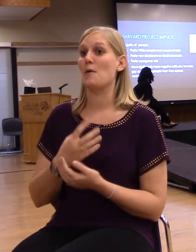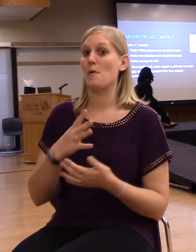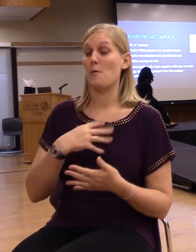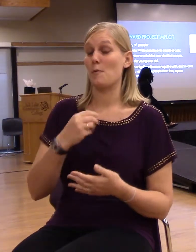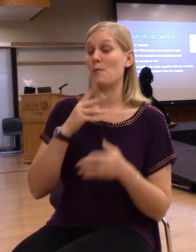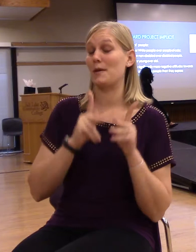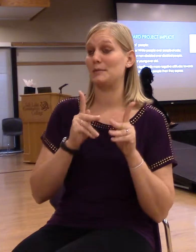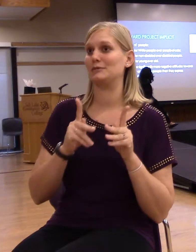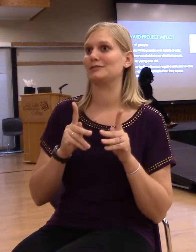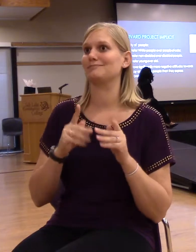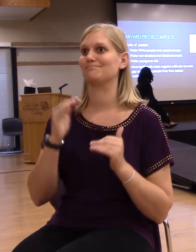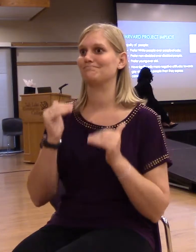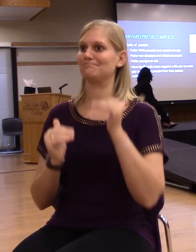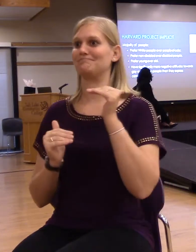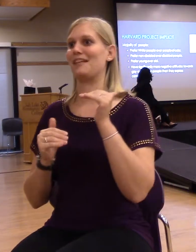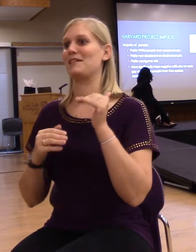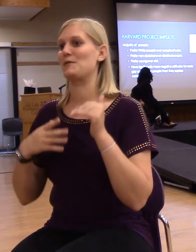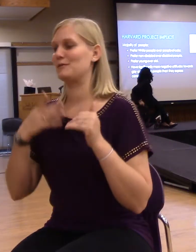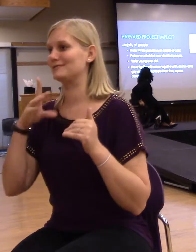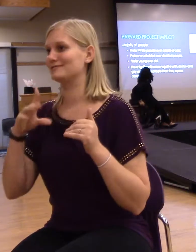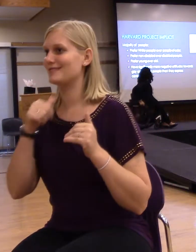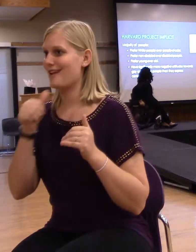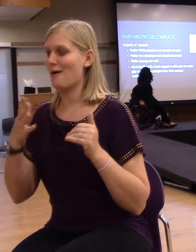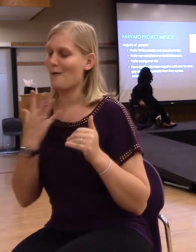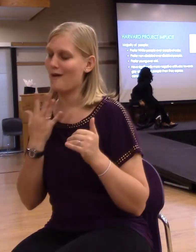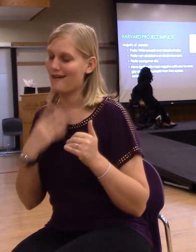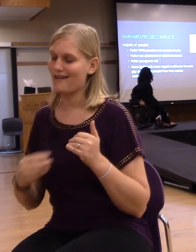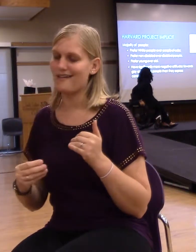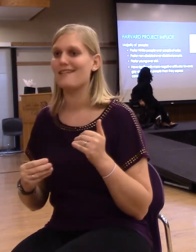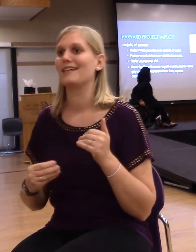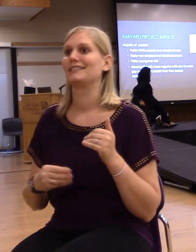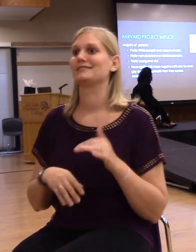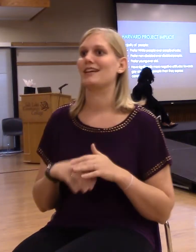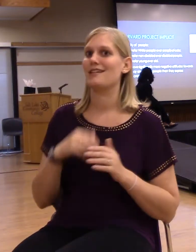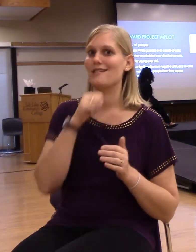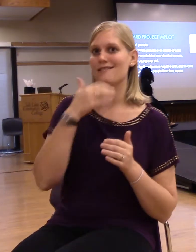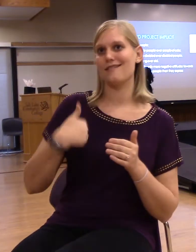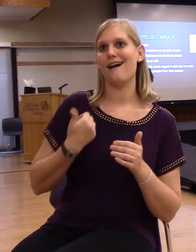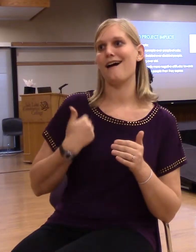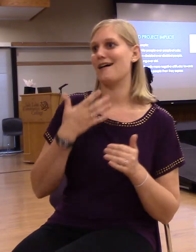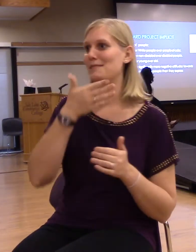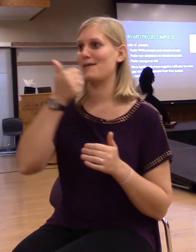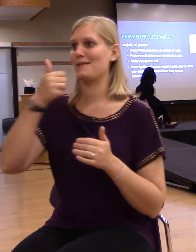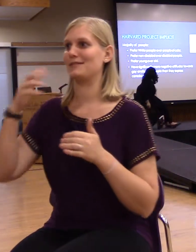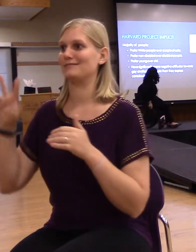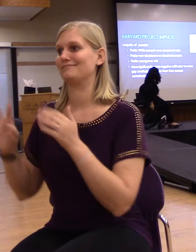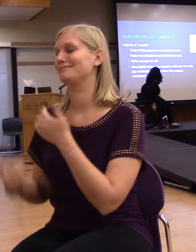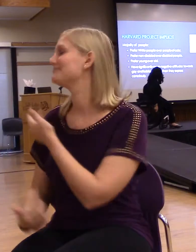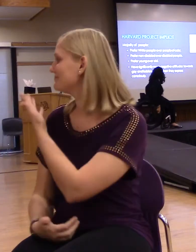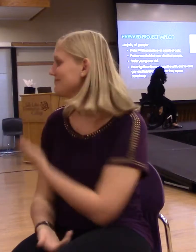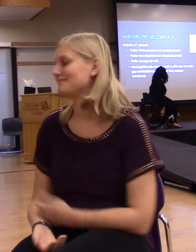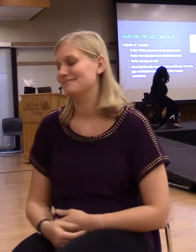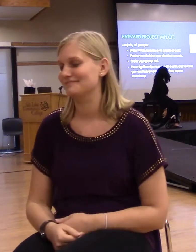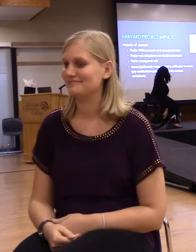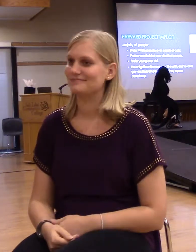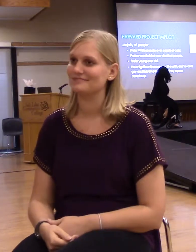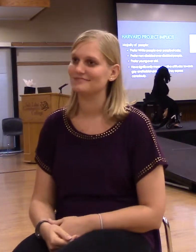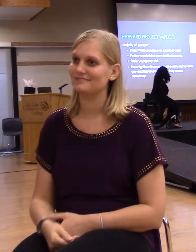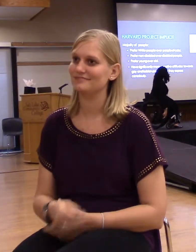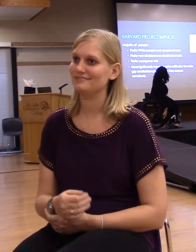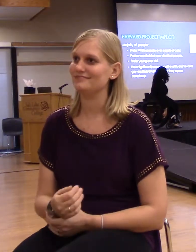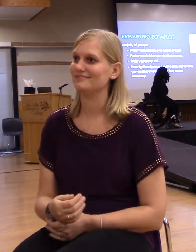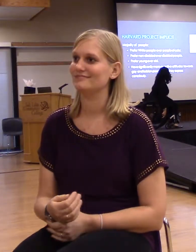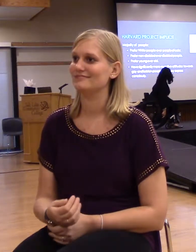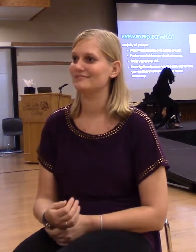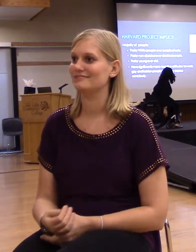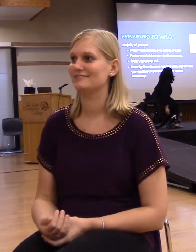color, prefer non-disabled people over disabled people, prefer young folks over old folks, have significantly more negative attitudes toward